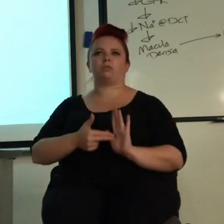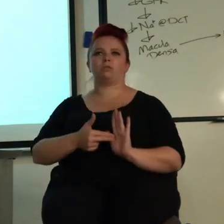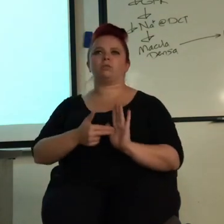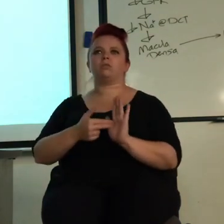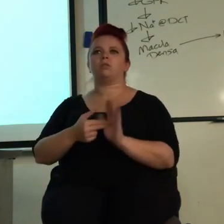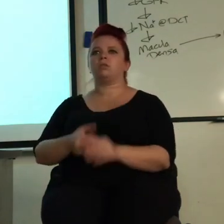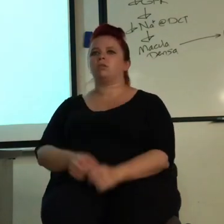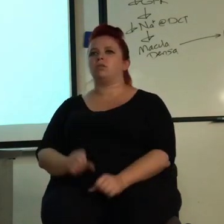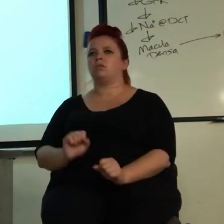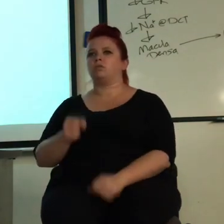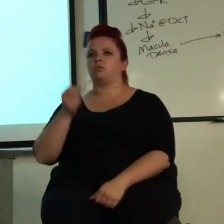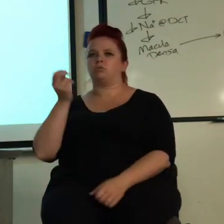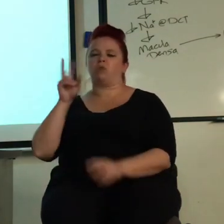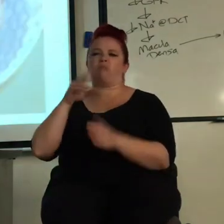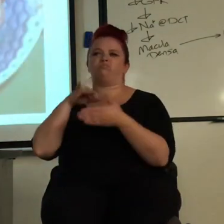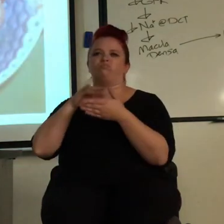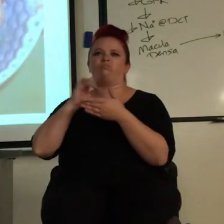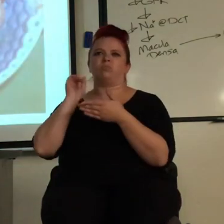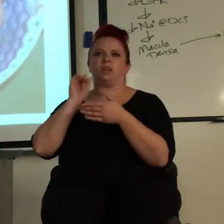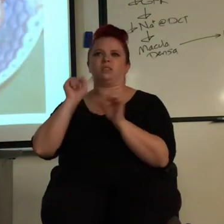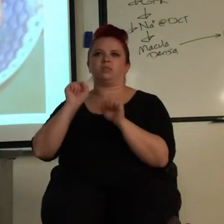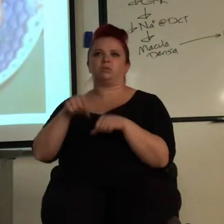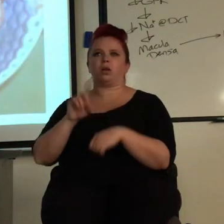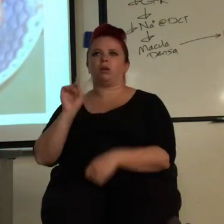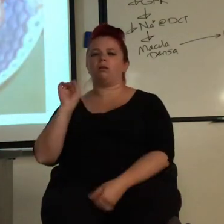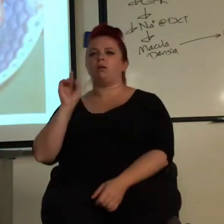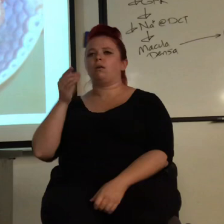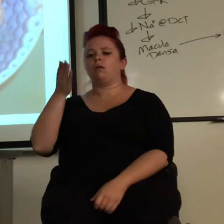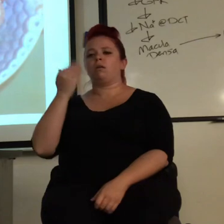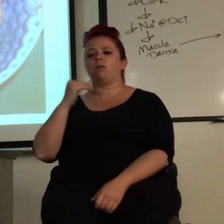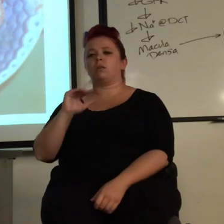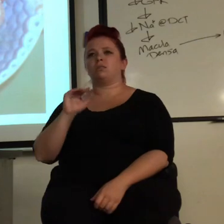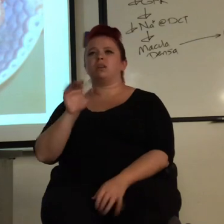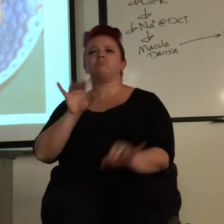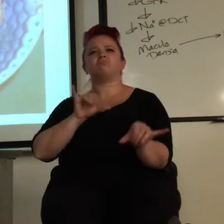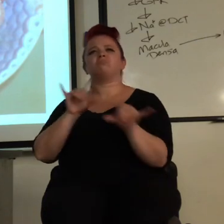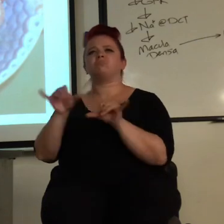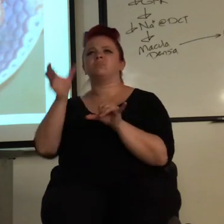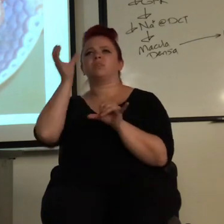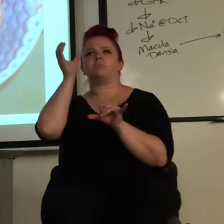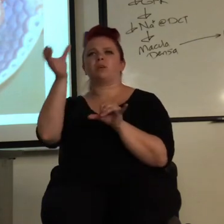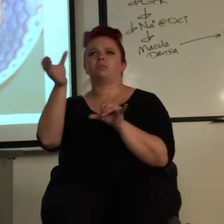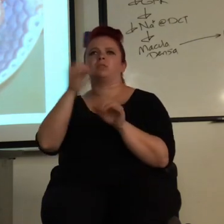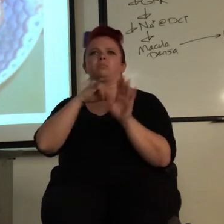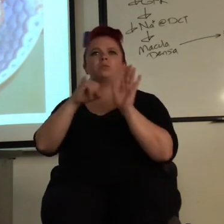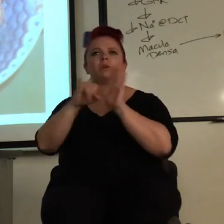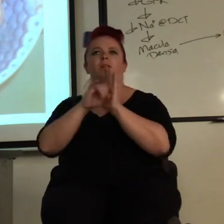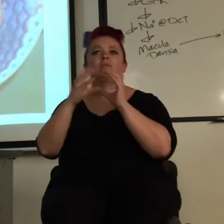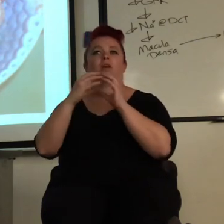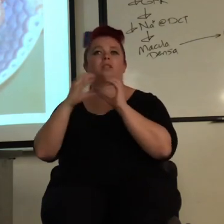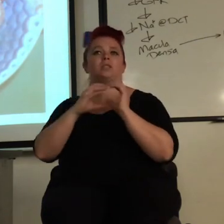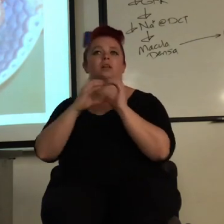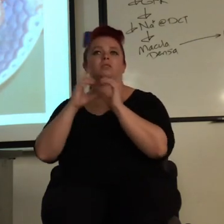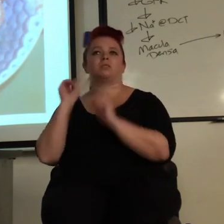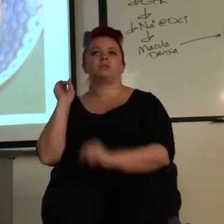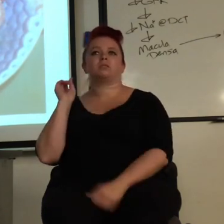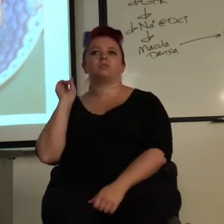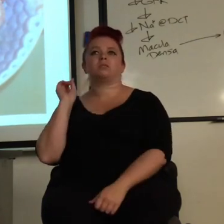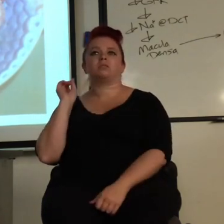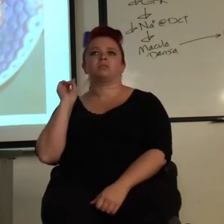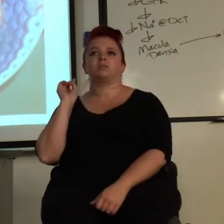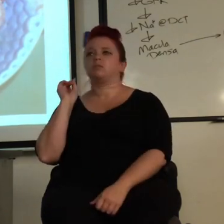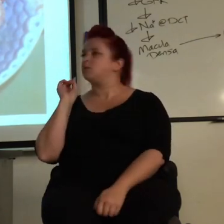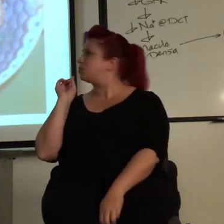You can take a look at that. Here's another one, kind of the same thing. Identify cells.